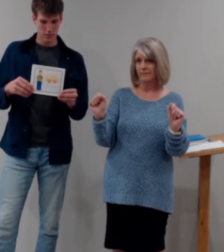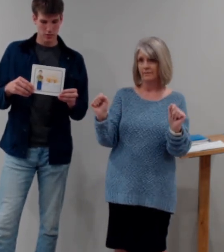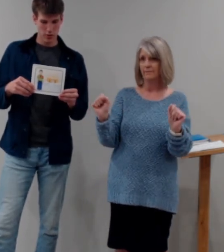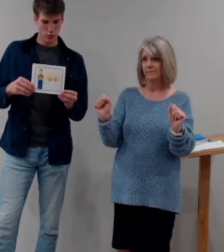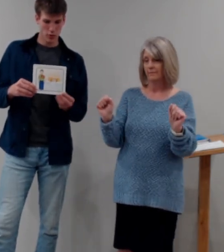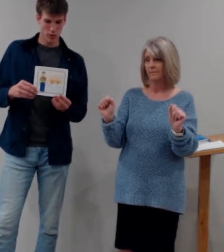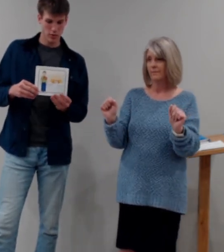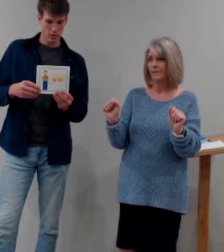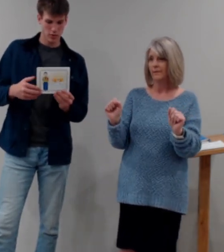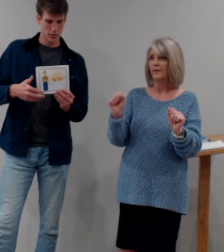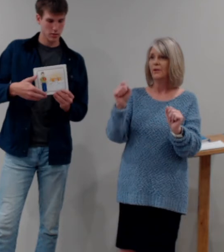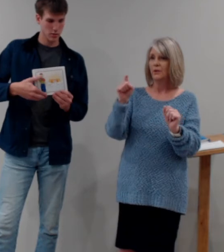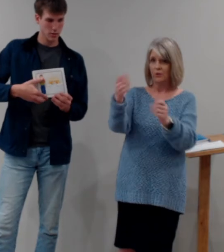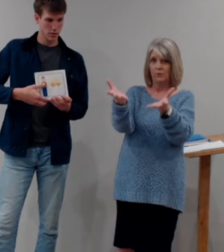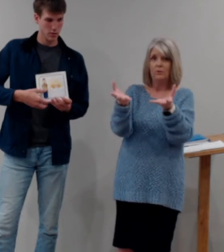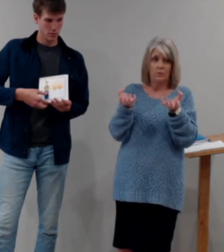You want.